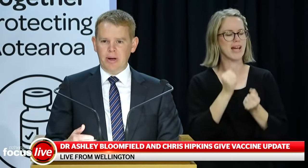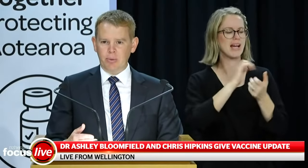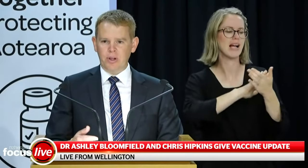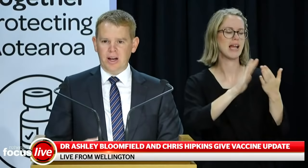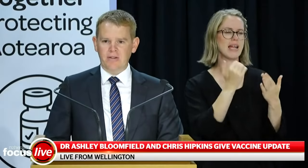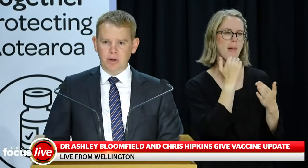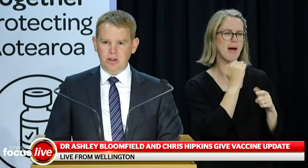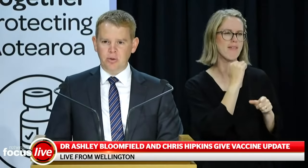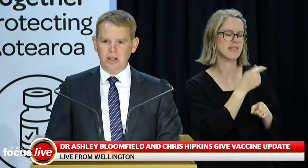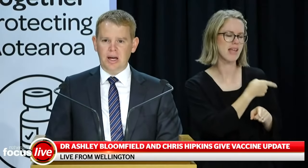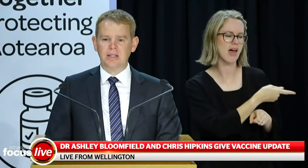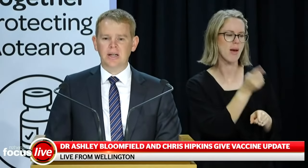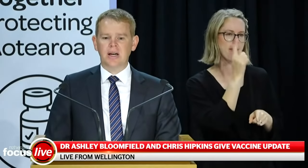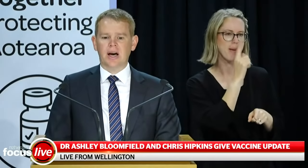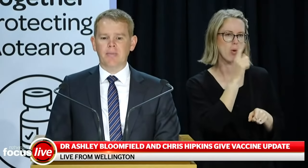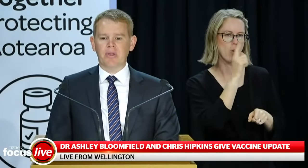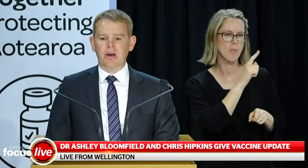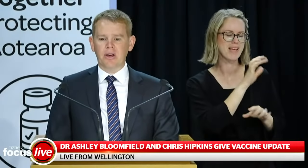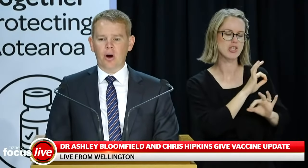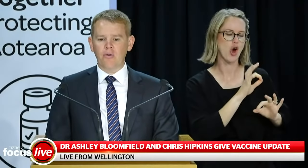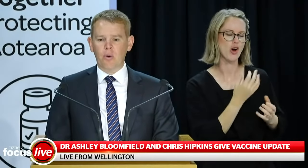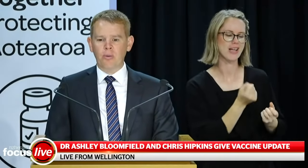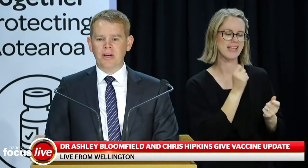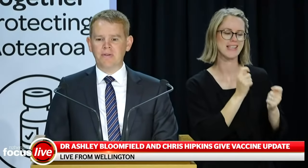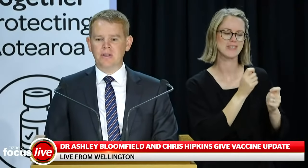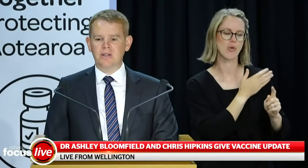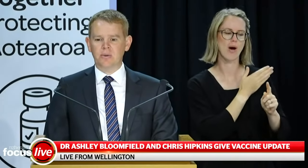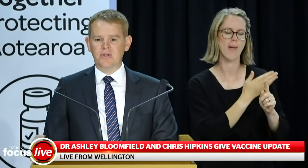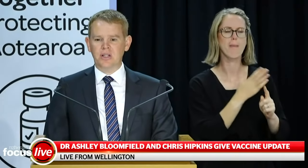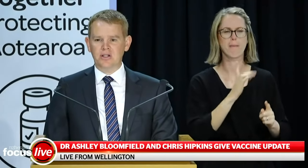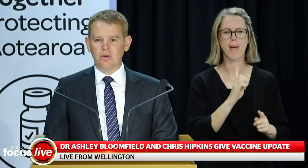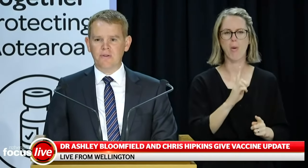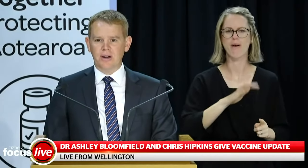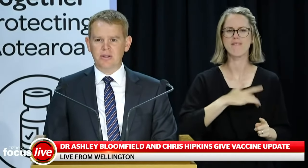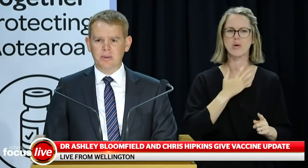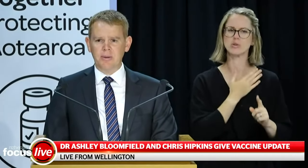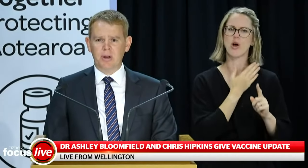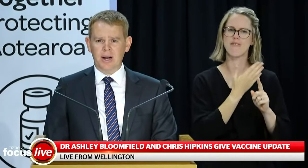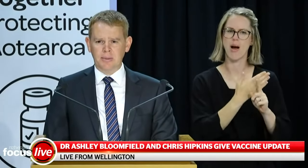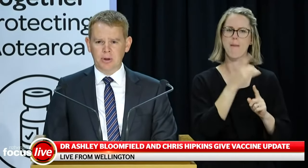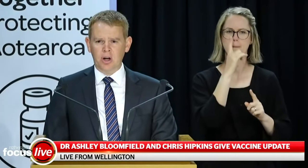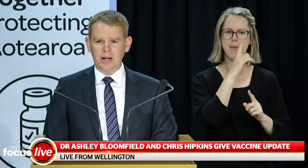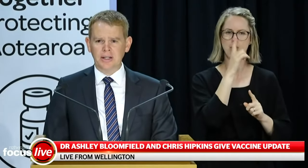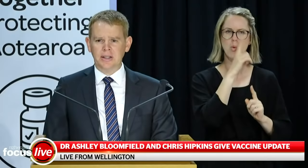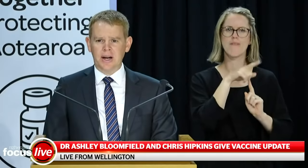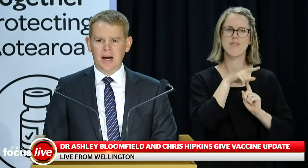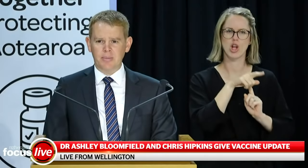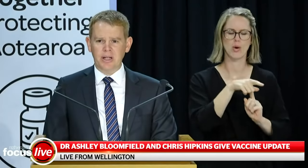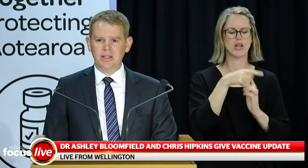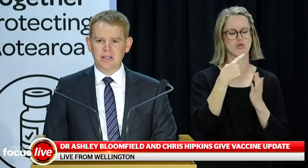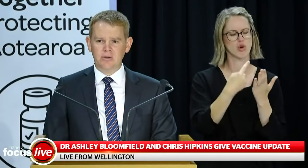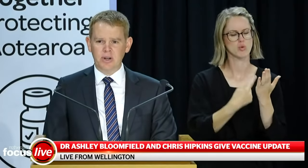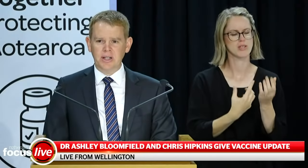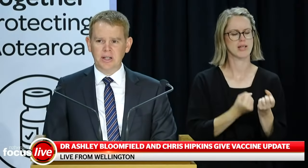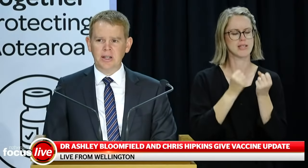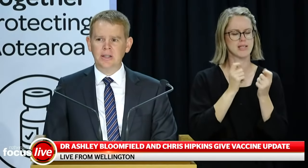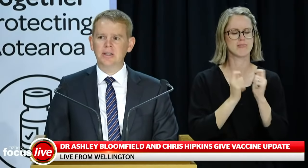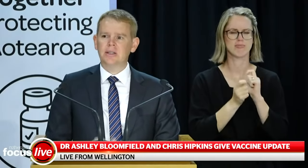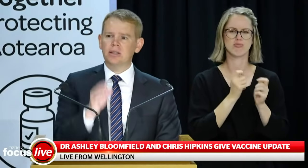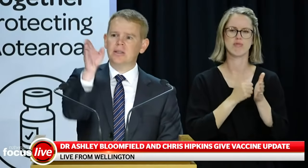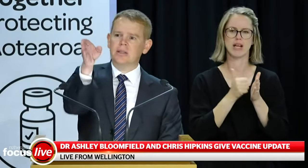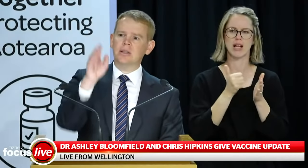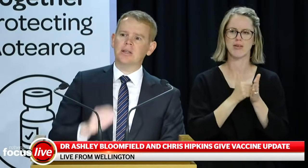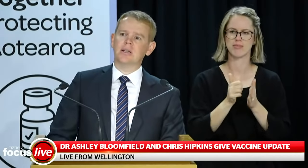any other people that have been doing that. The overwhelming evidence that we've seen so far is that people are complying and that they are being tested